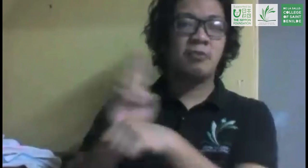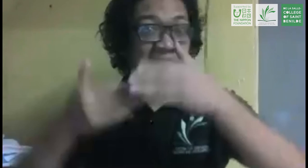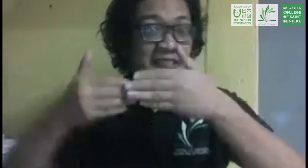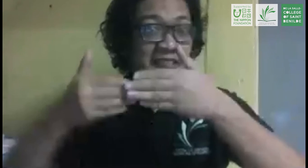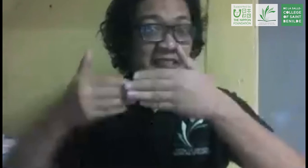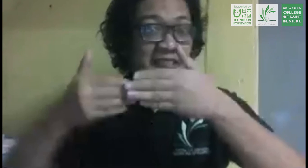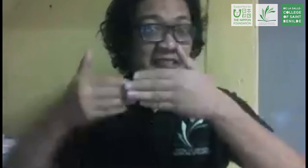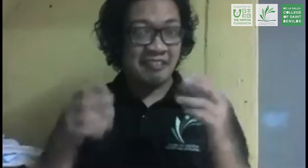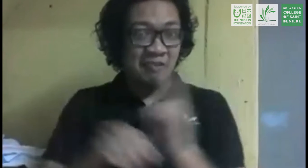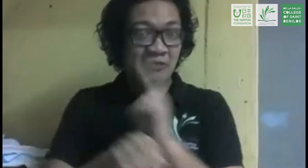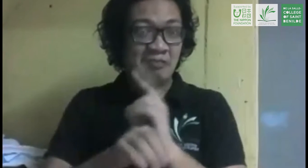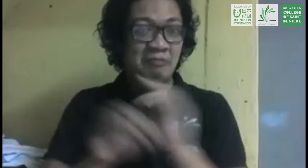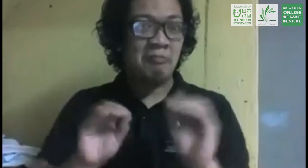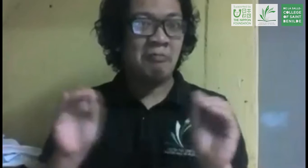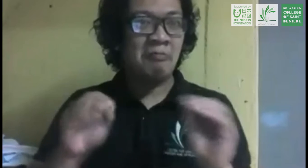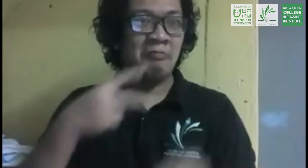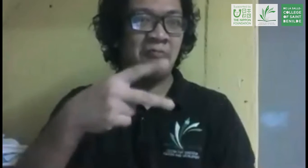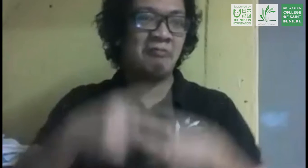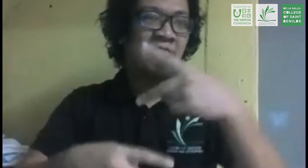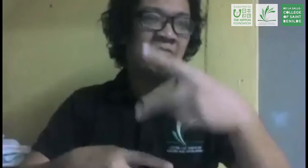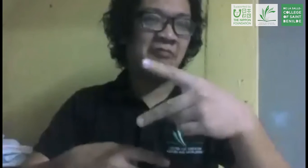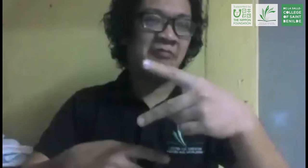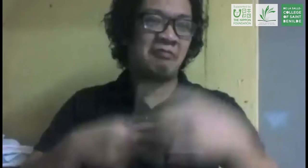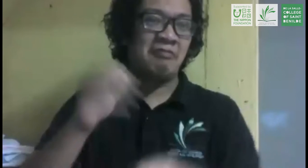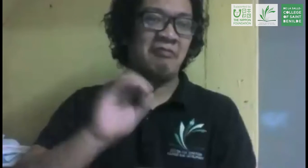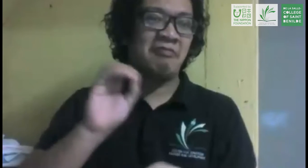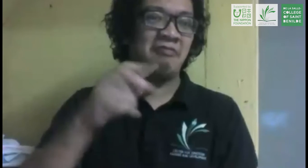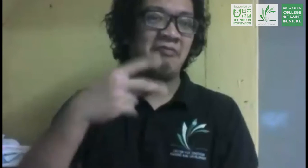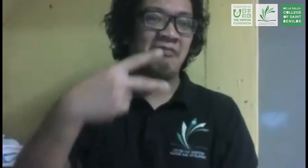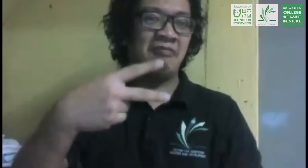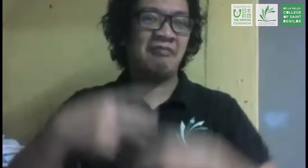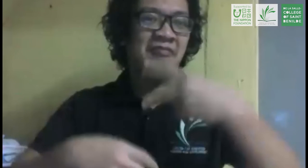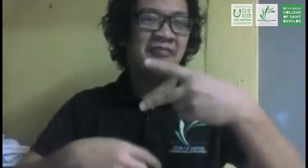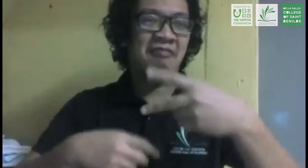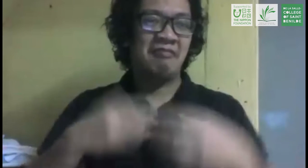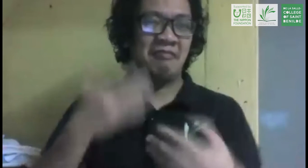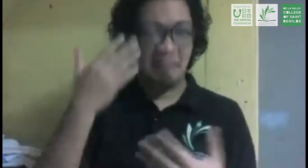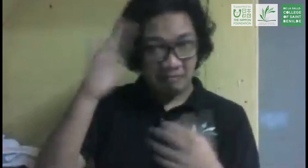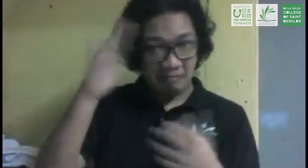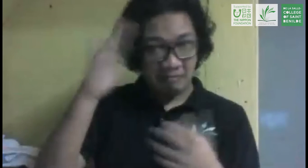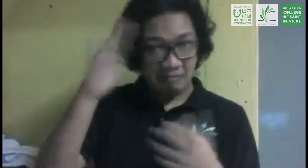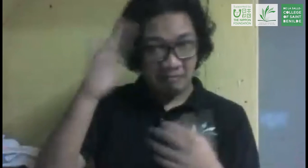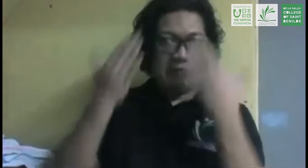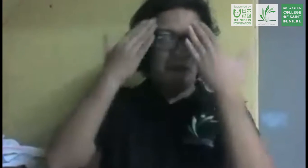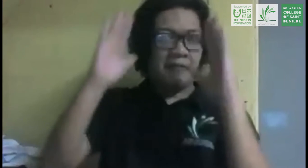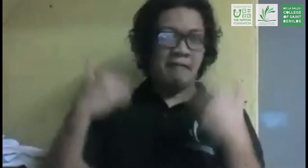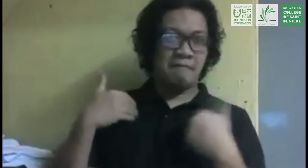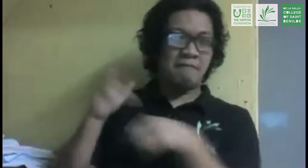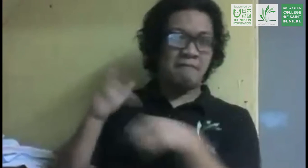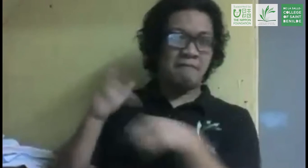And it continue on to high school, but after that, I never use it or have seen it being